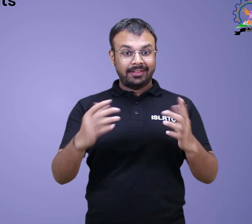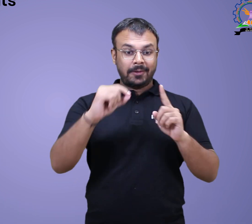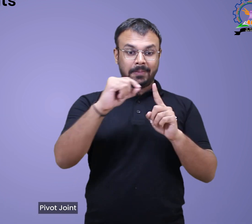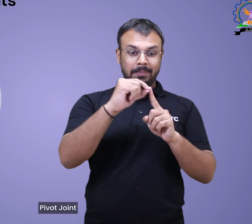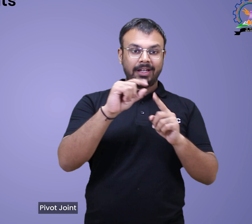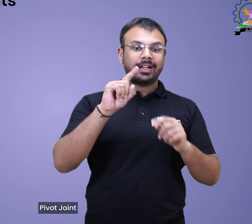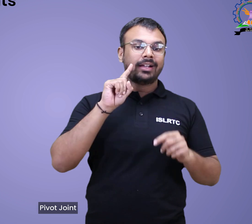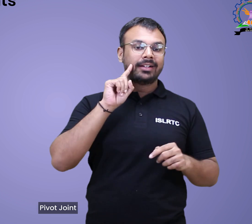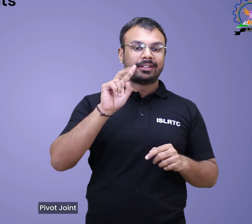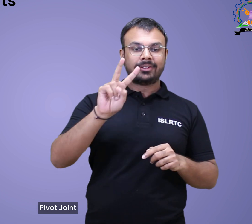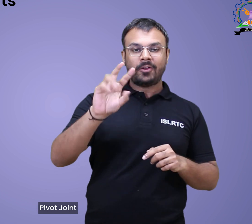Pivot joint.